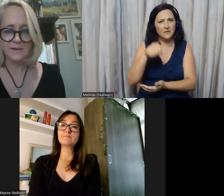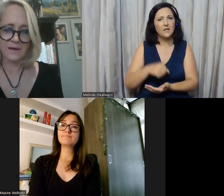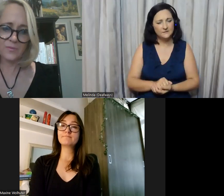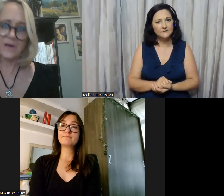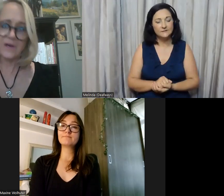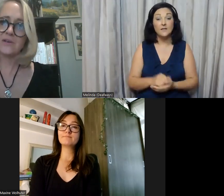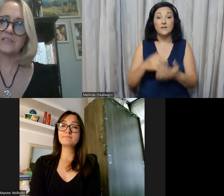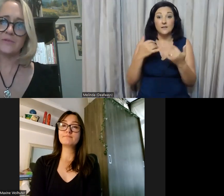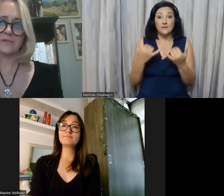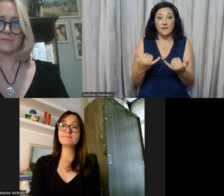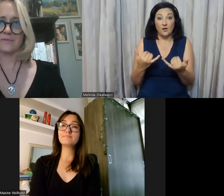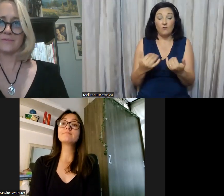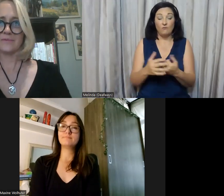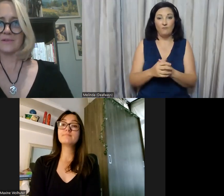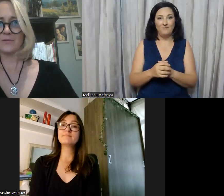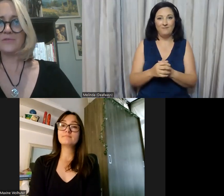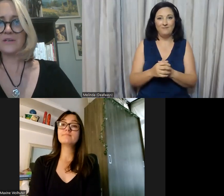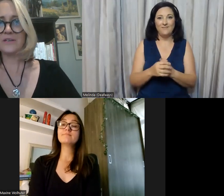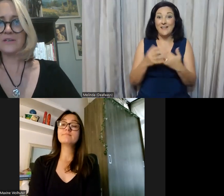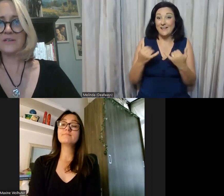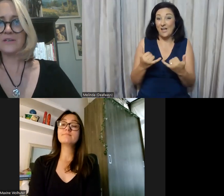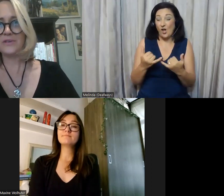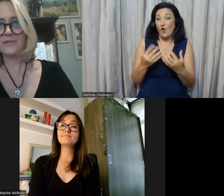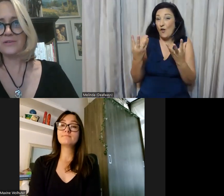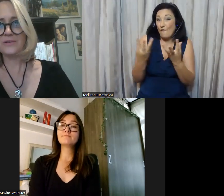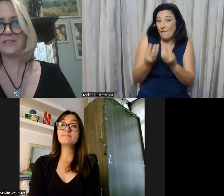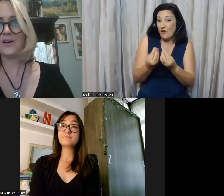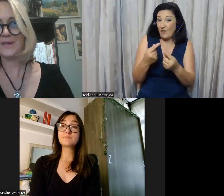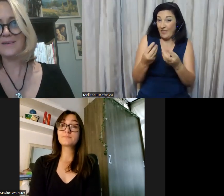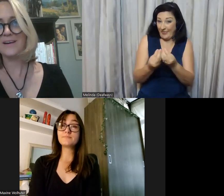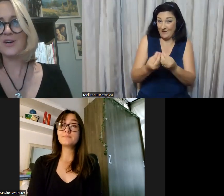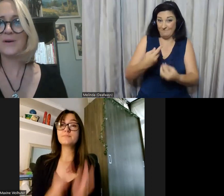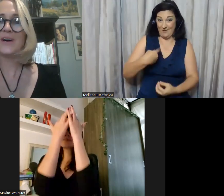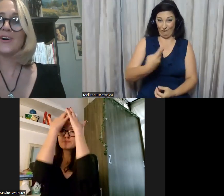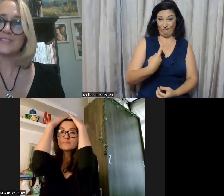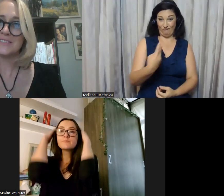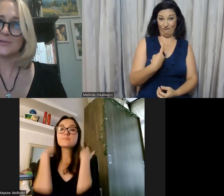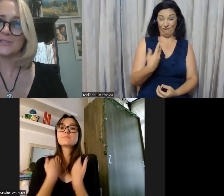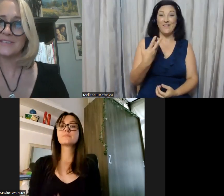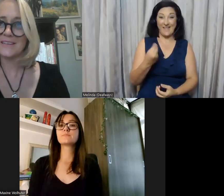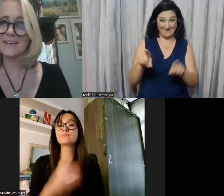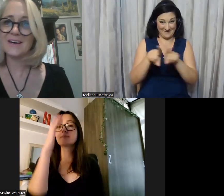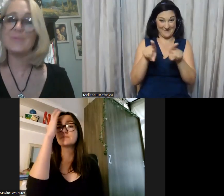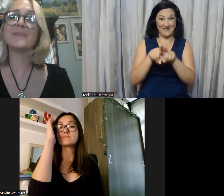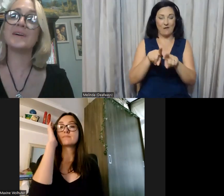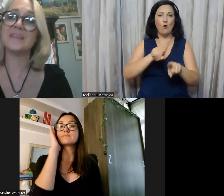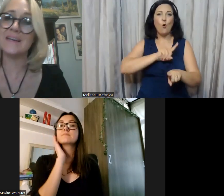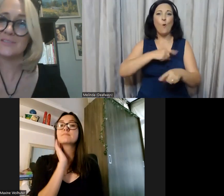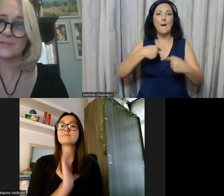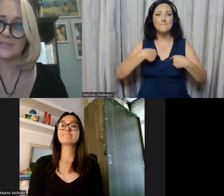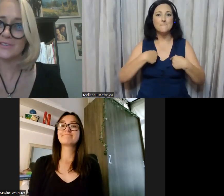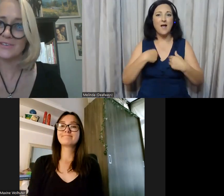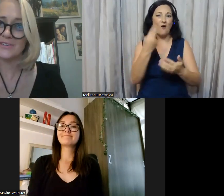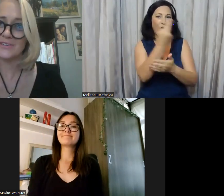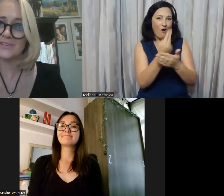Okay, so we've got a few things in common. My artist is also my dad is also